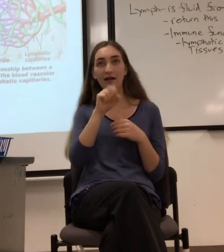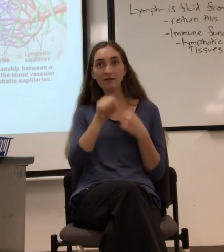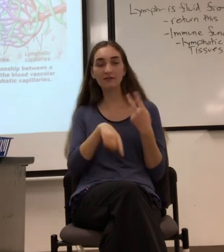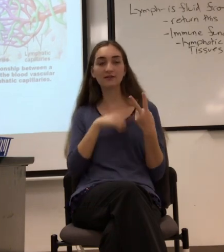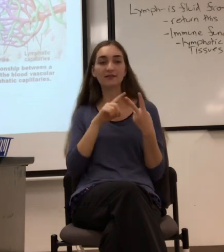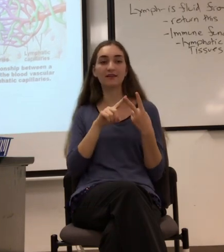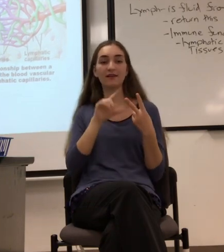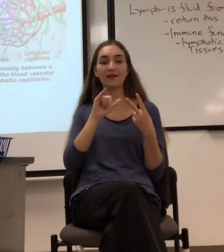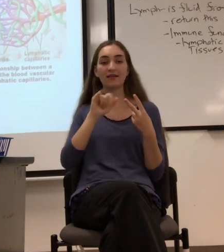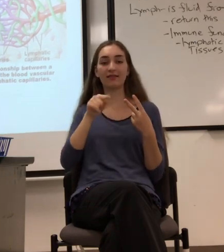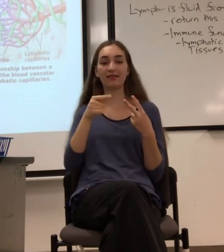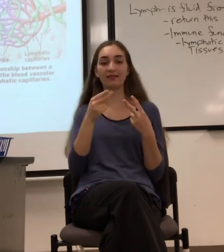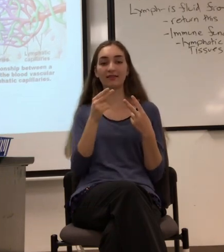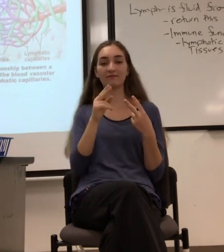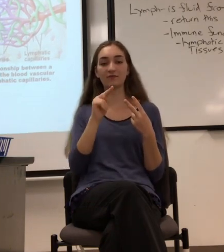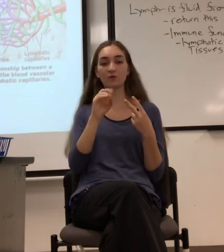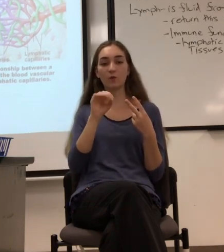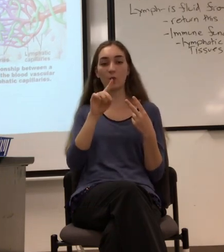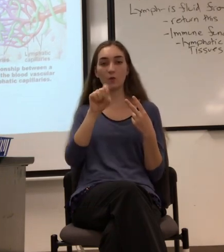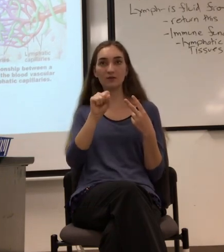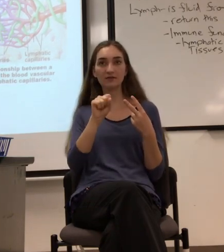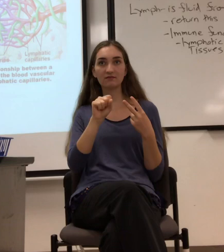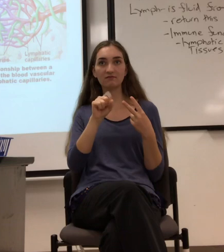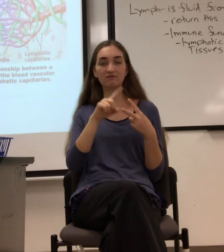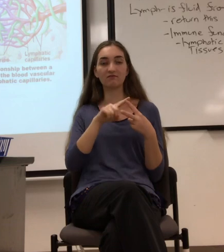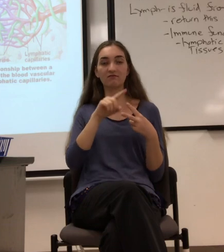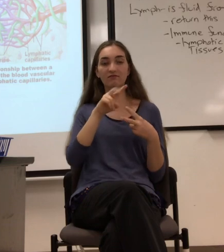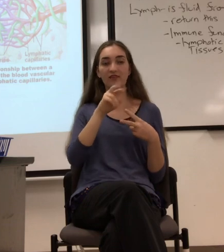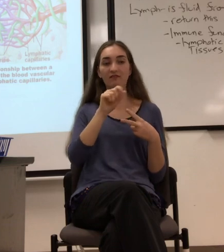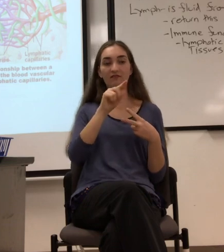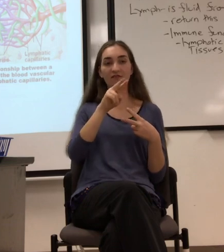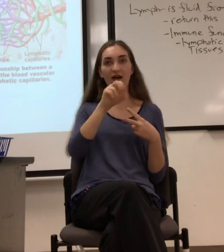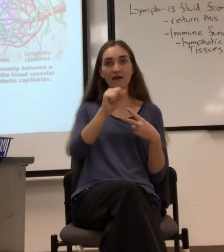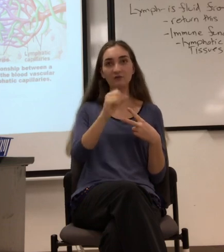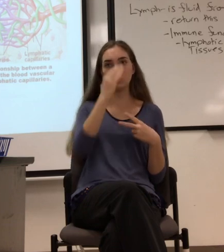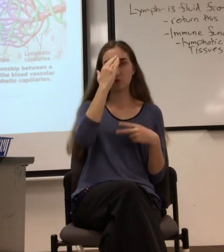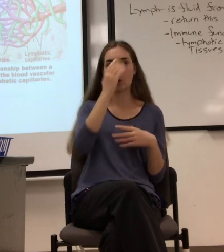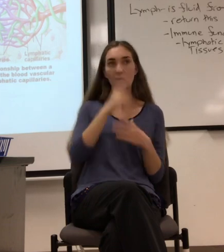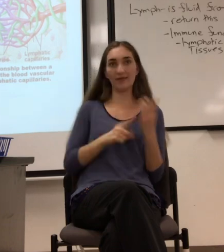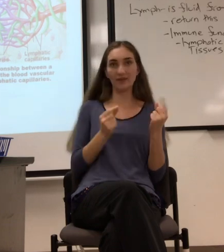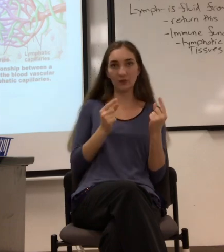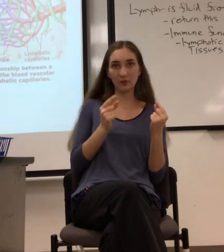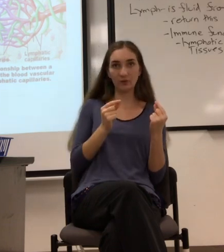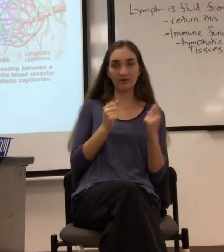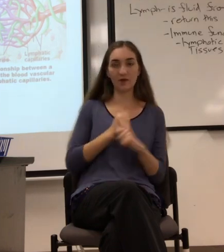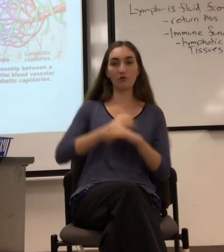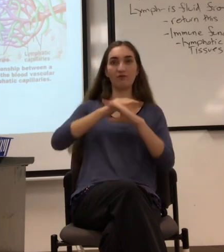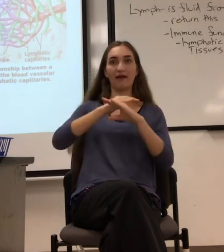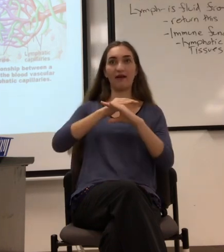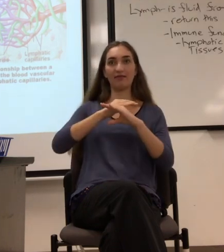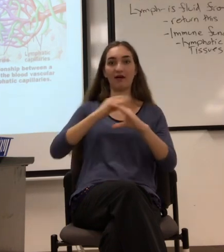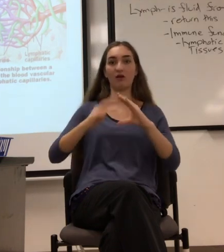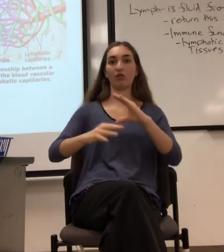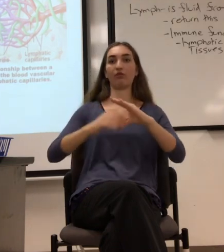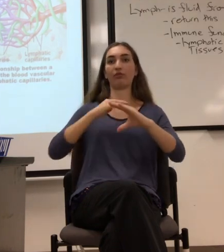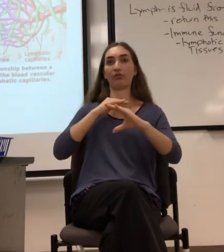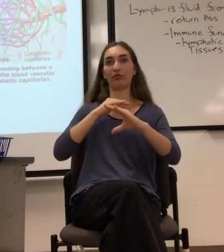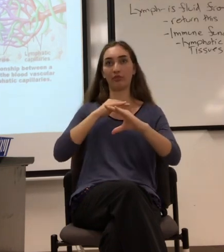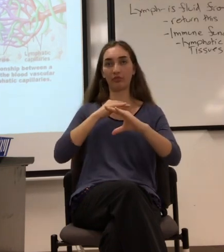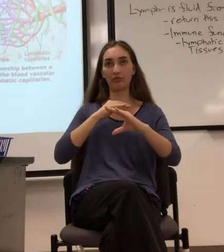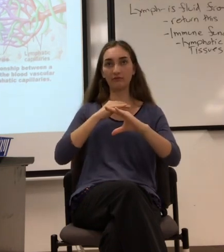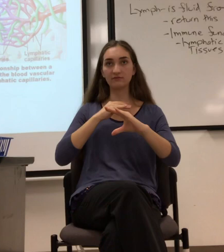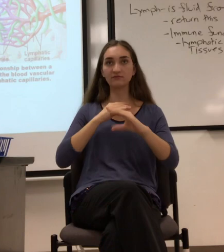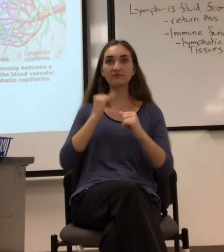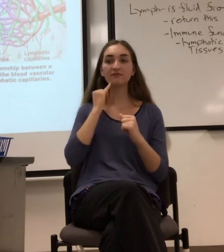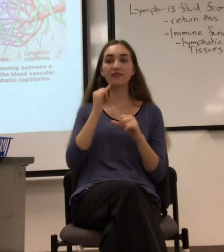nodes. Valves, you know, what they do, kind of like the same thing in veins. They prevent the backwards flow. If you push them all the way to